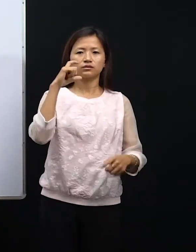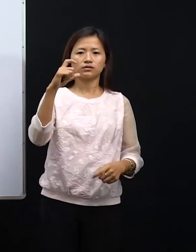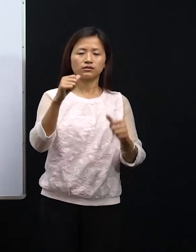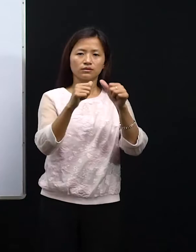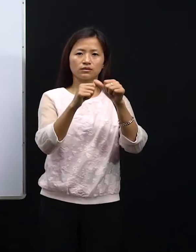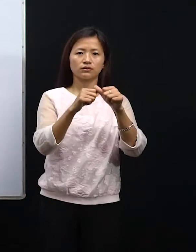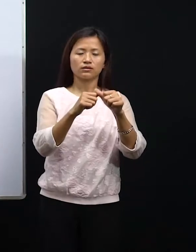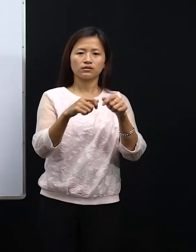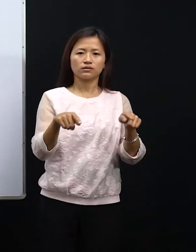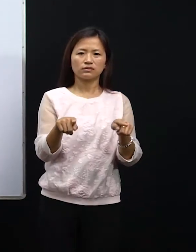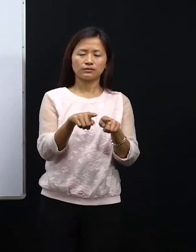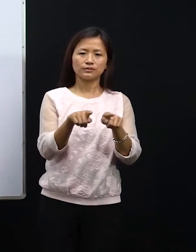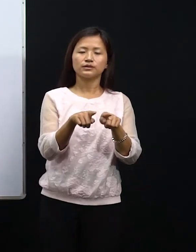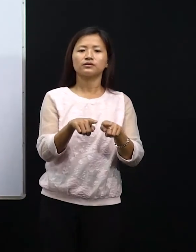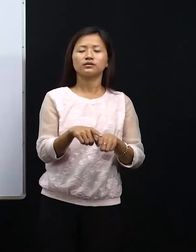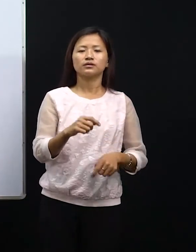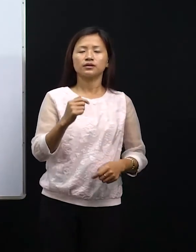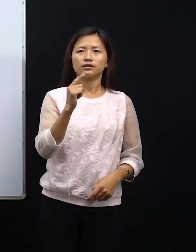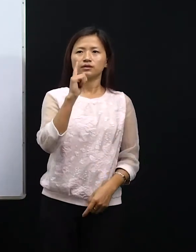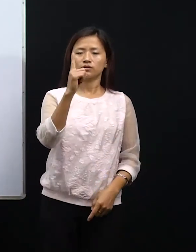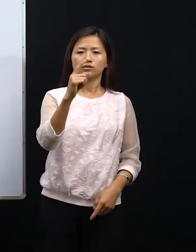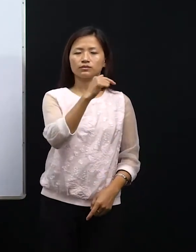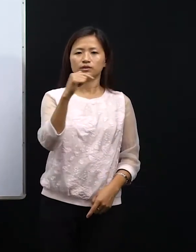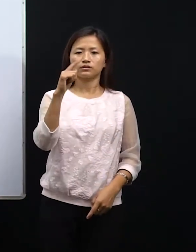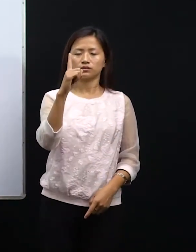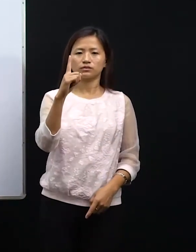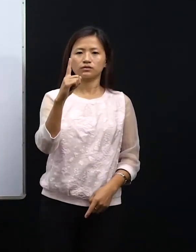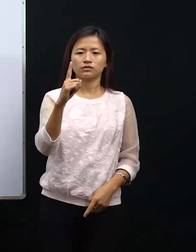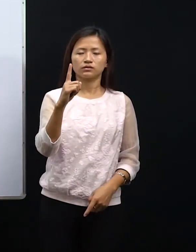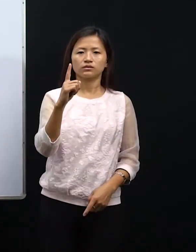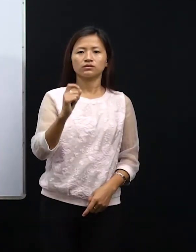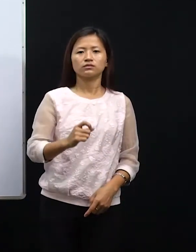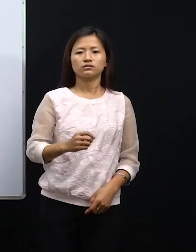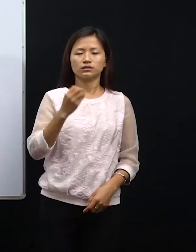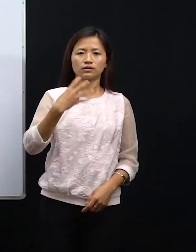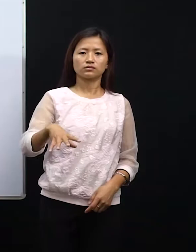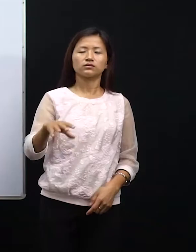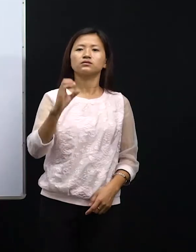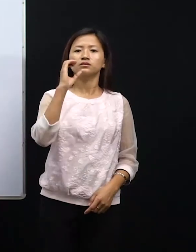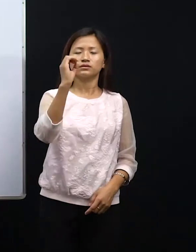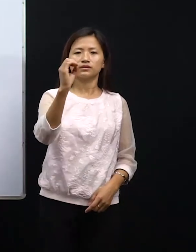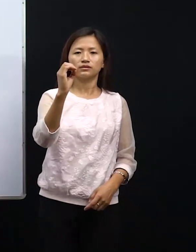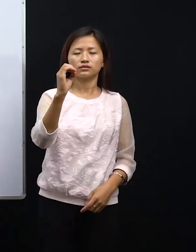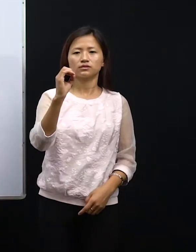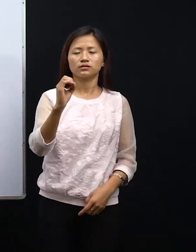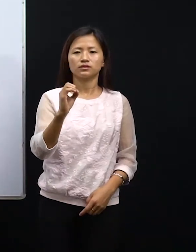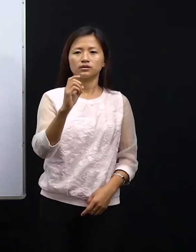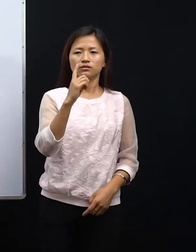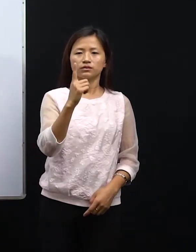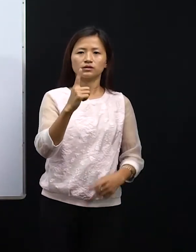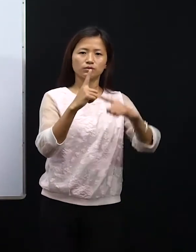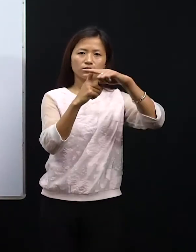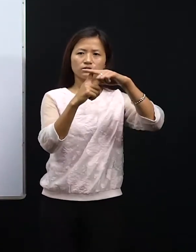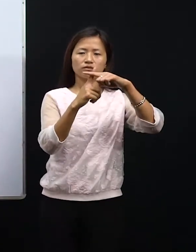it's simply like 1 minus 1. You can cancel 0, right? Since one is negative, one is